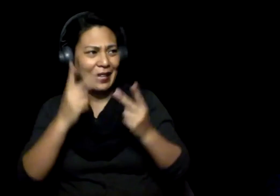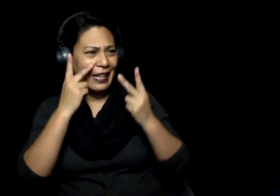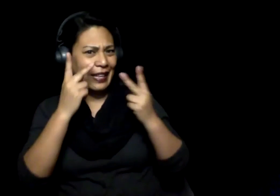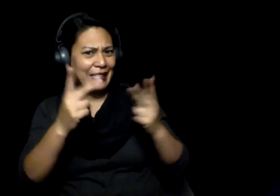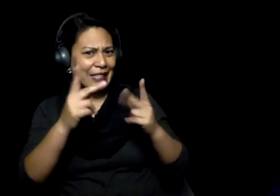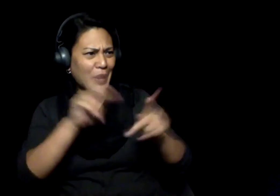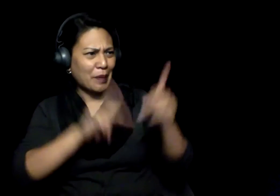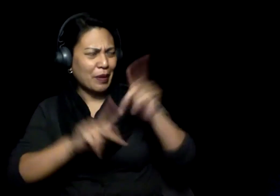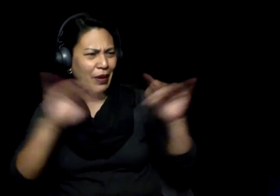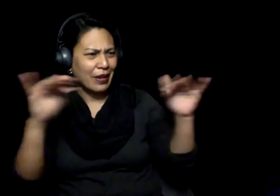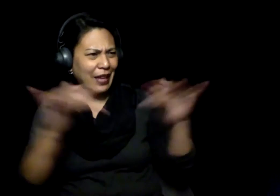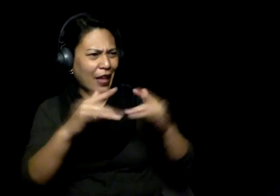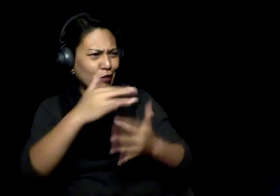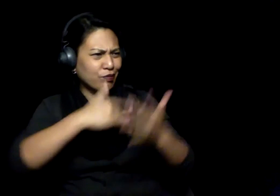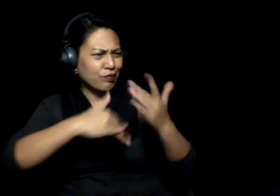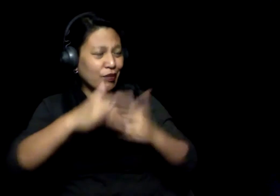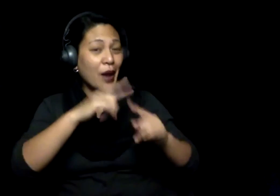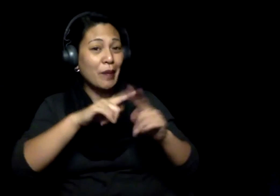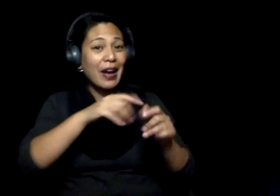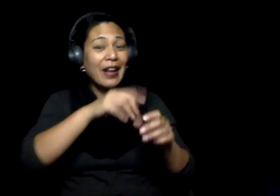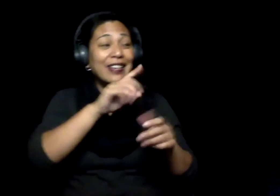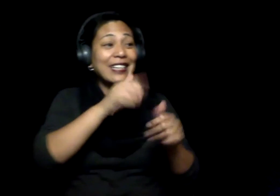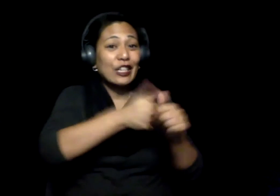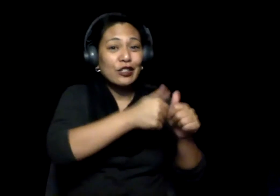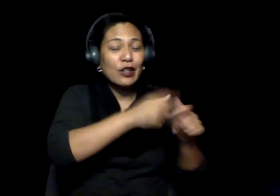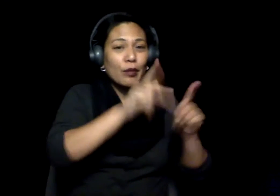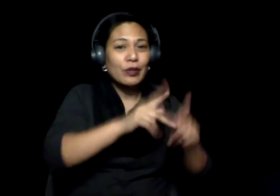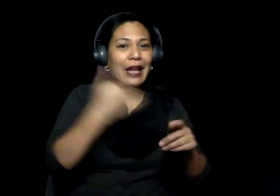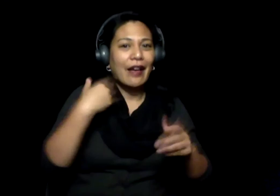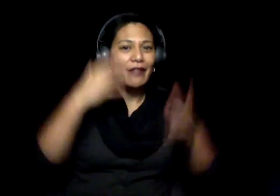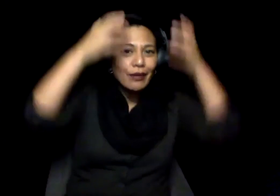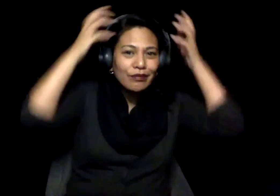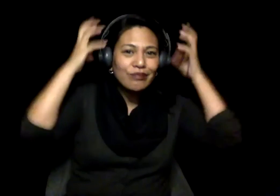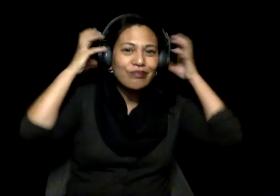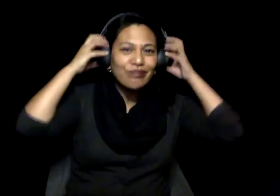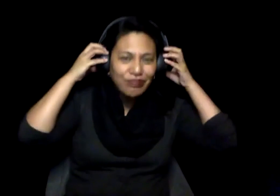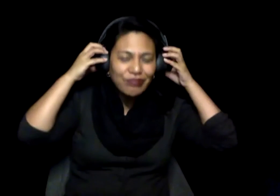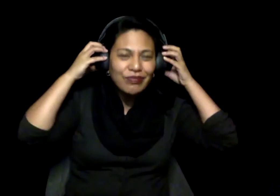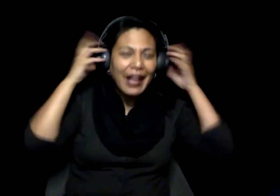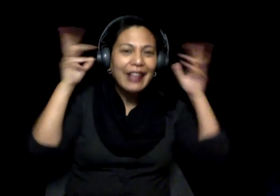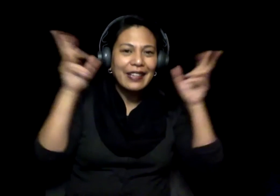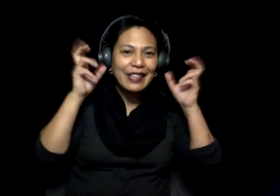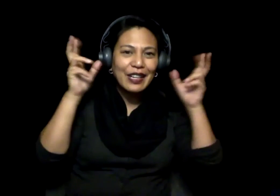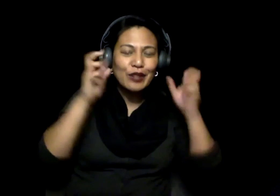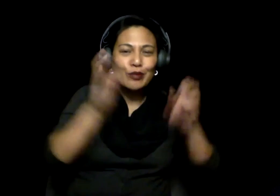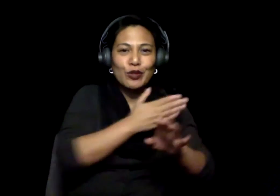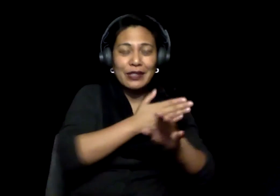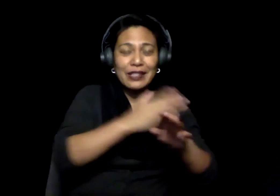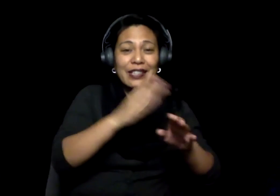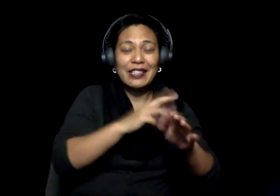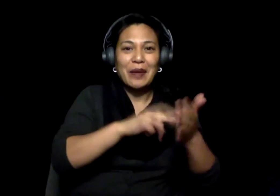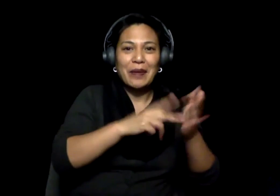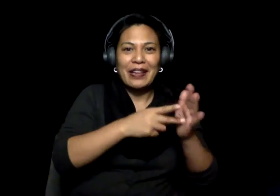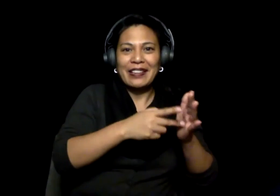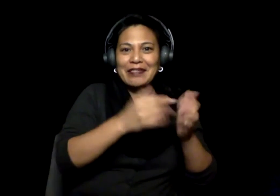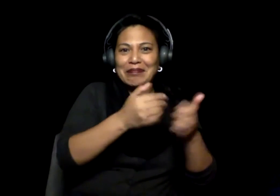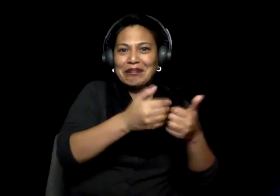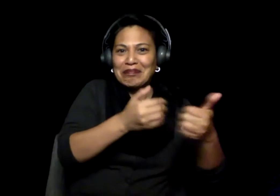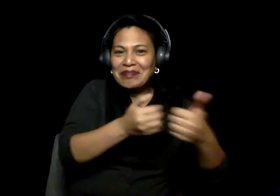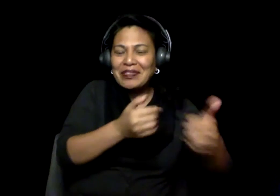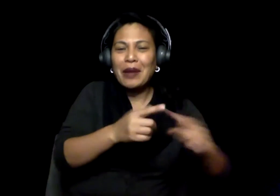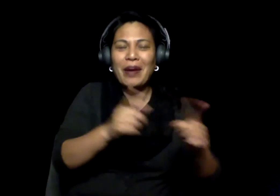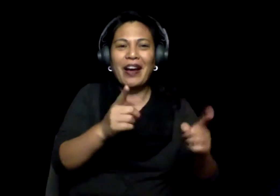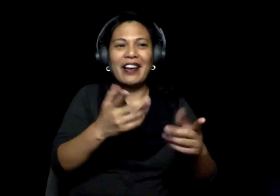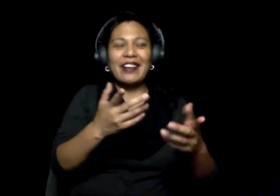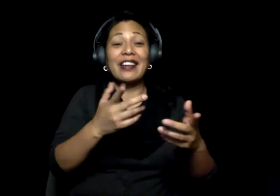people gathered around, instruments happening. So it kind of was a concert series, but at the same time, on other